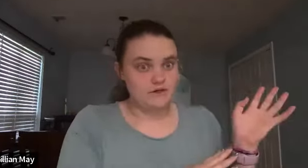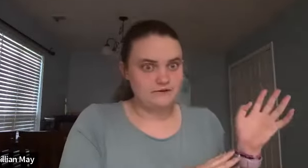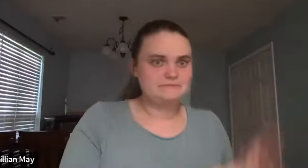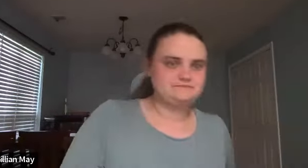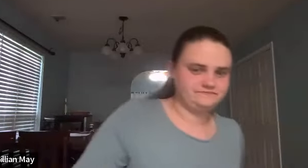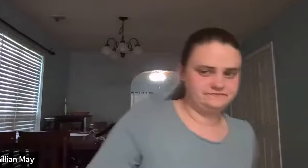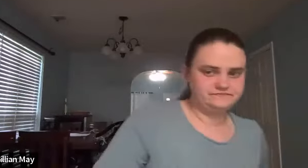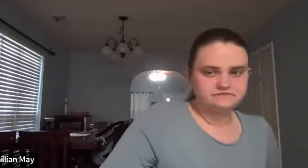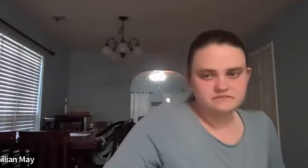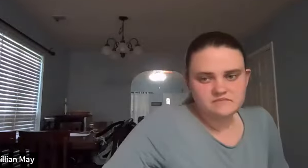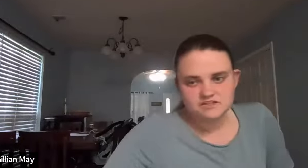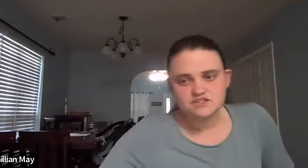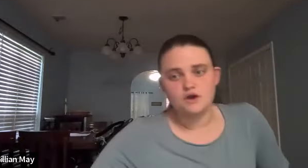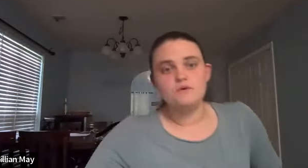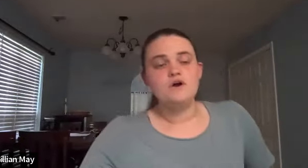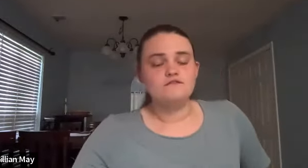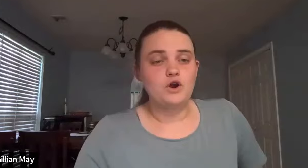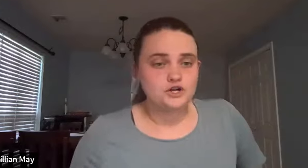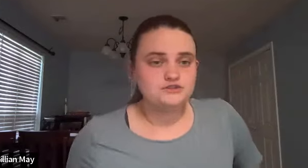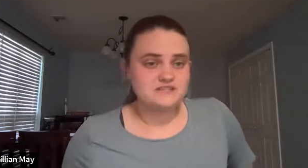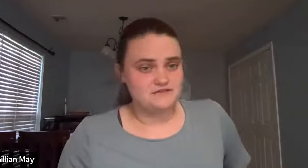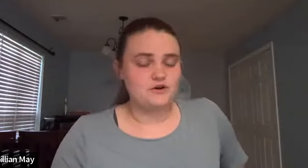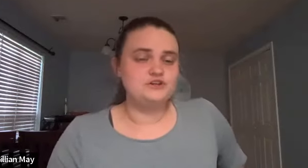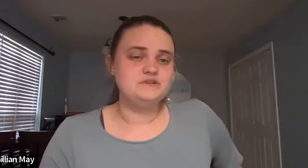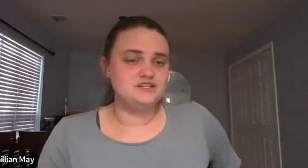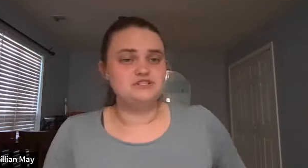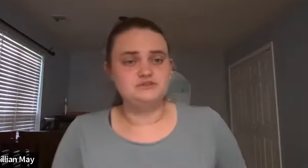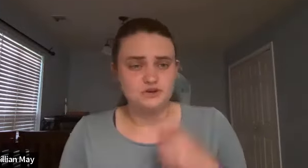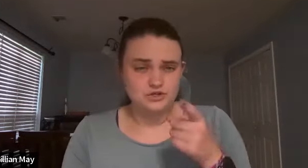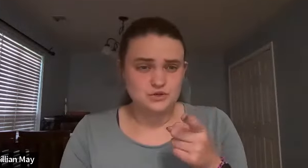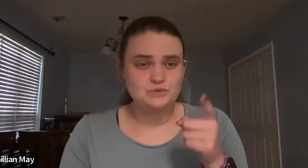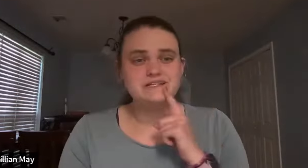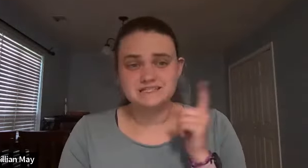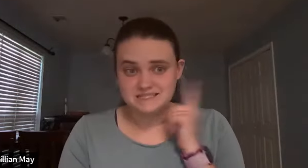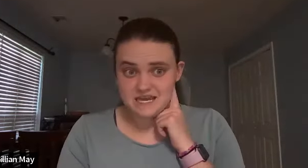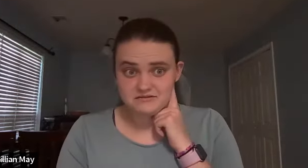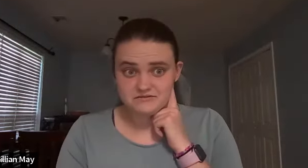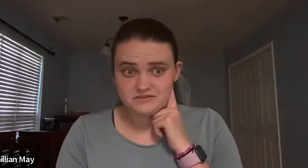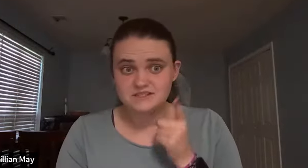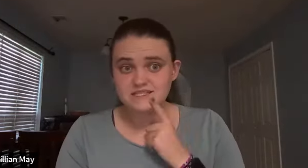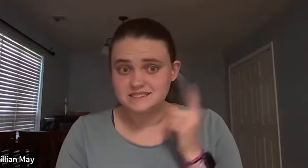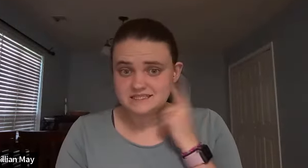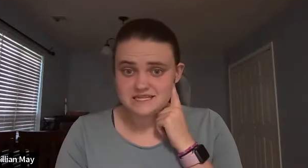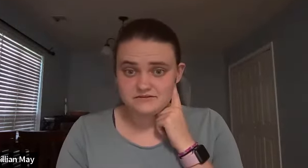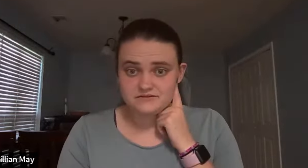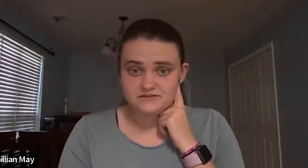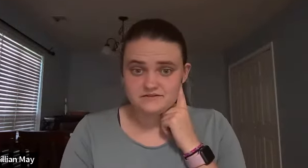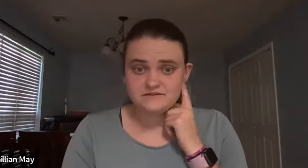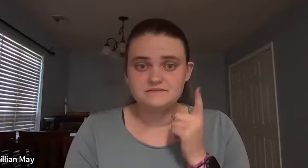weather. So for are you deaf, all you would do is you go you deaf, deaf.